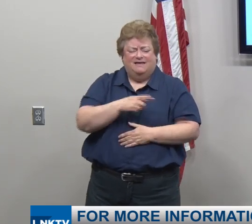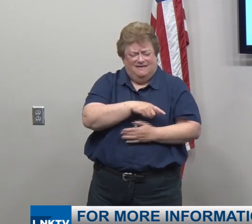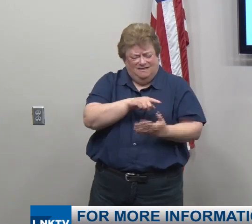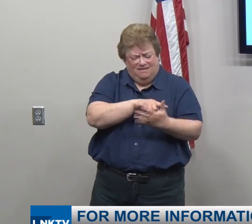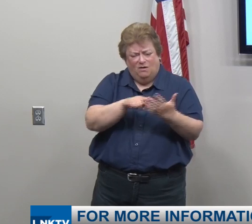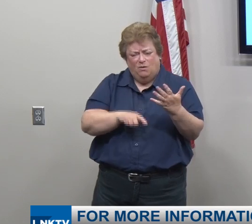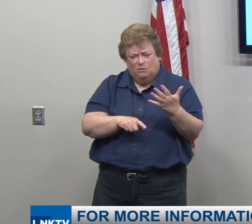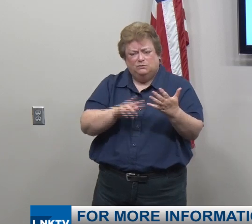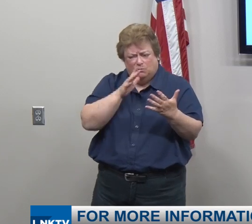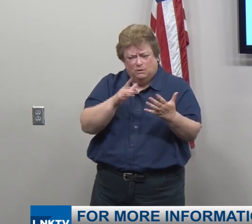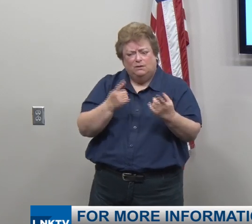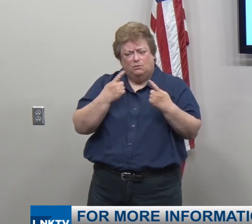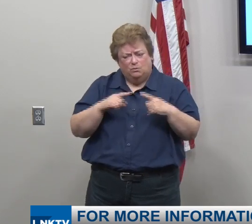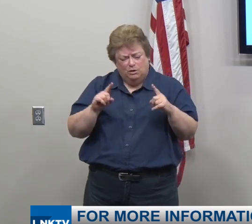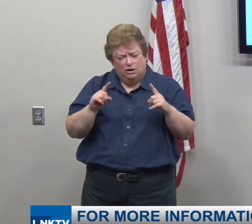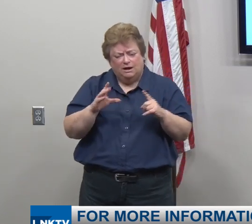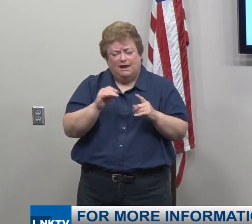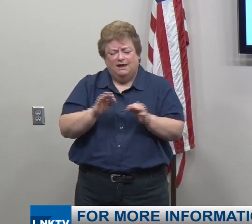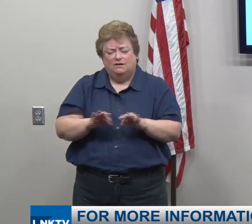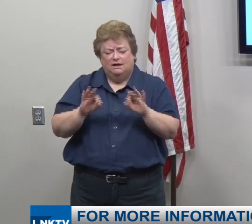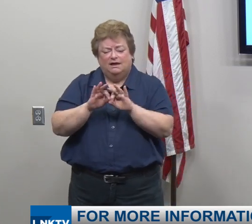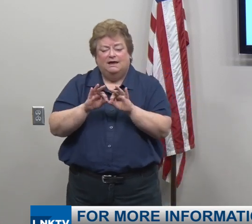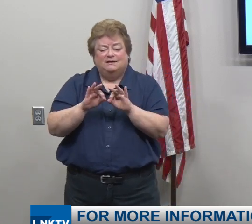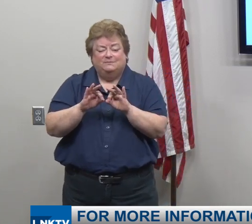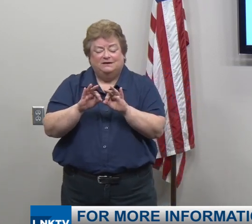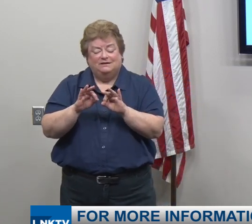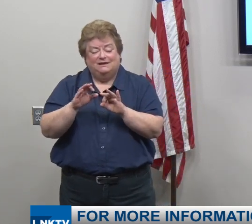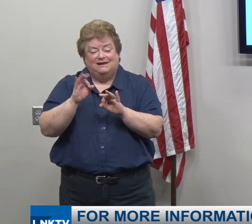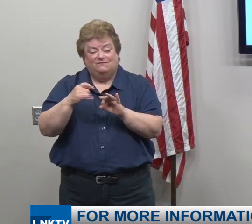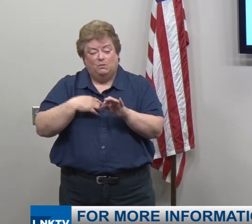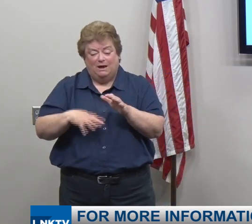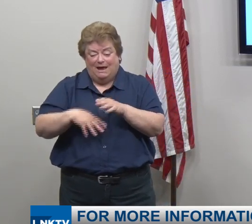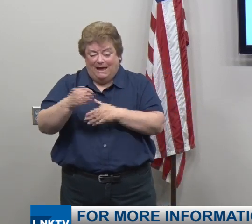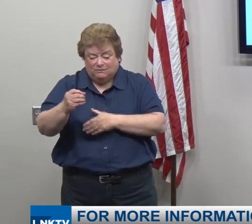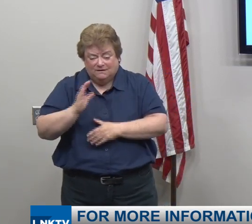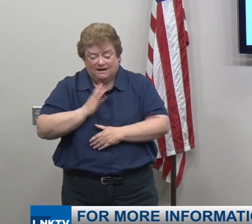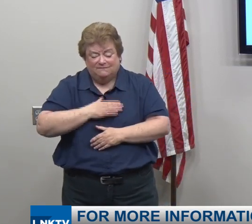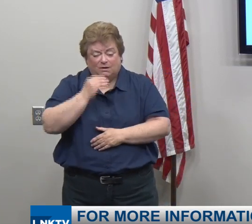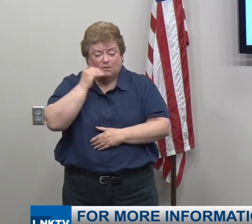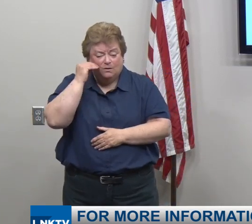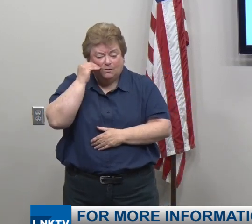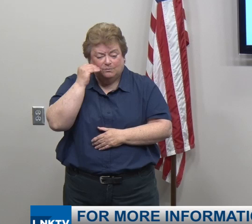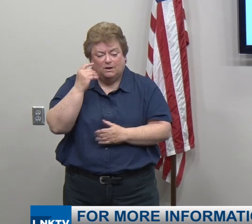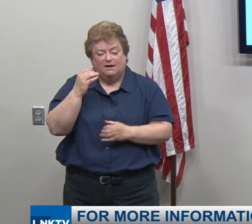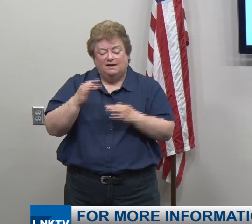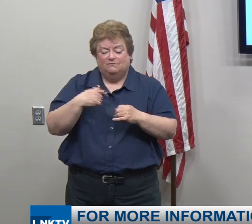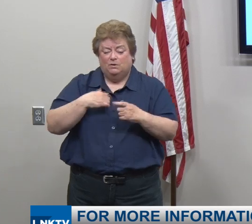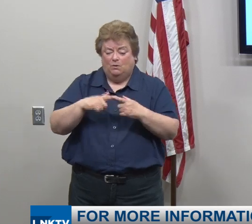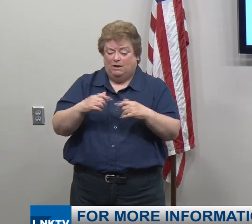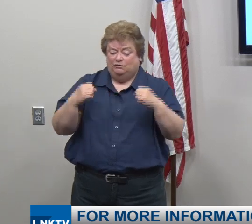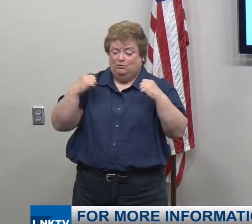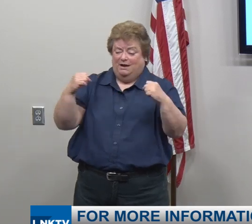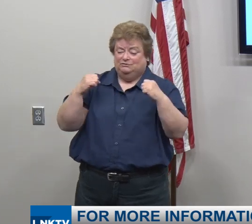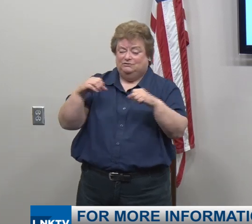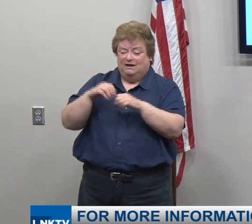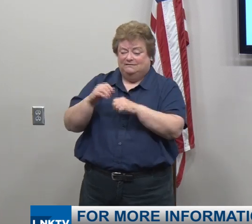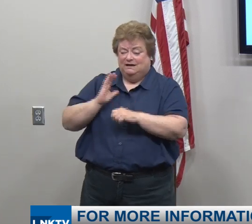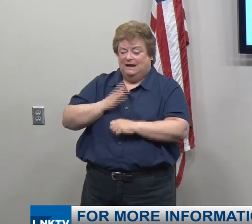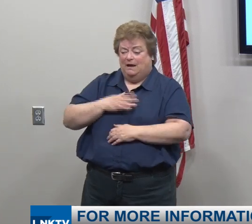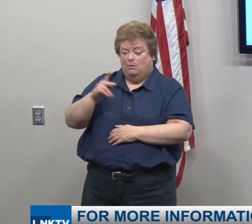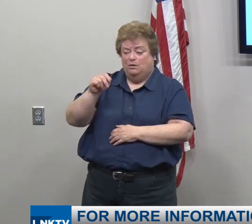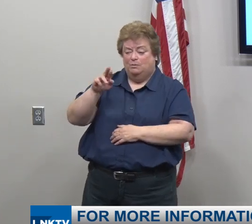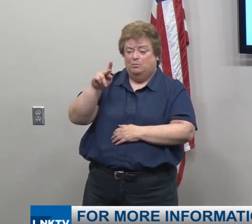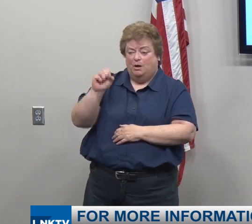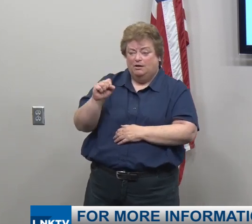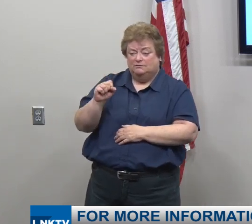are especially critical if we venture out of our homes and exercise in our parks. Today's topic